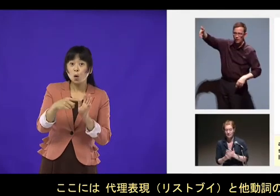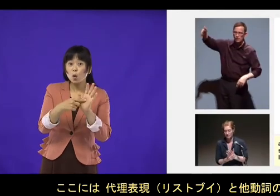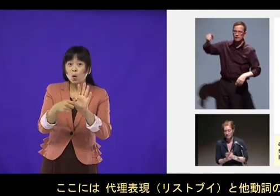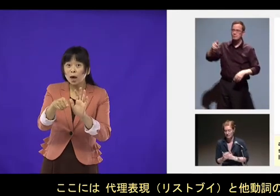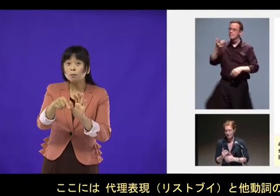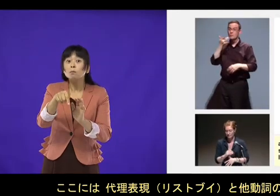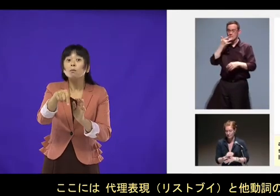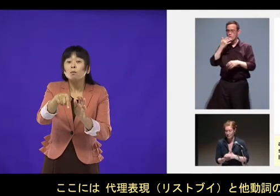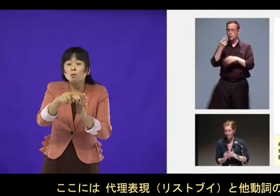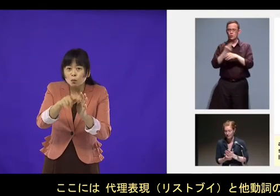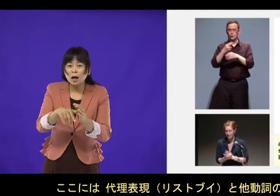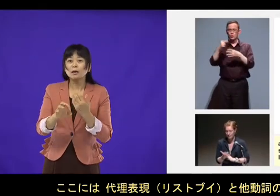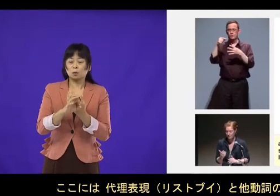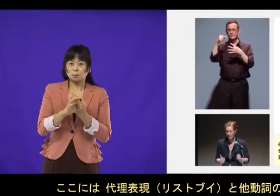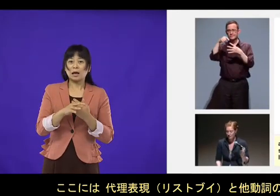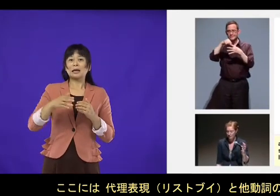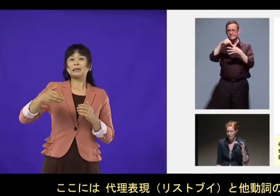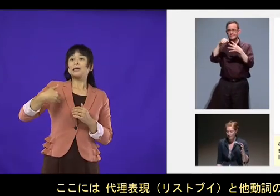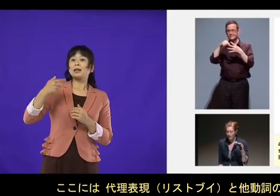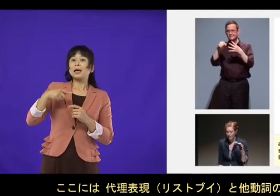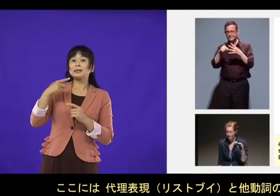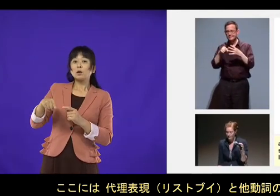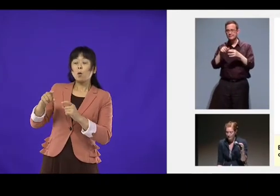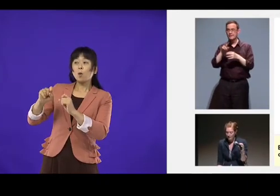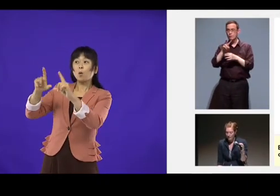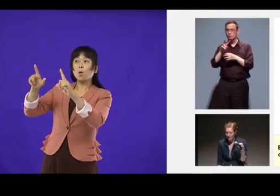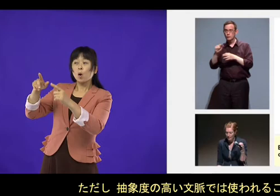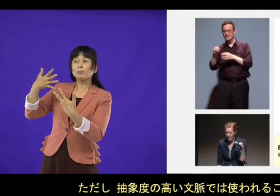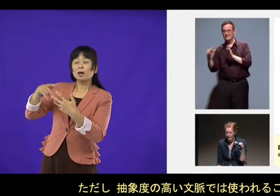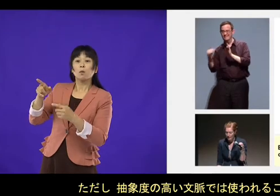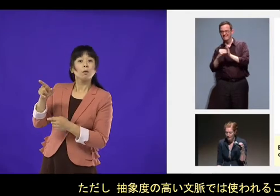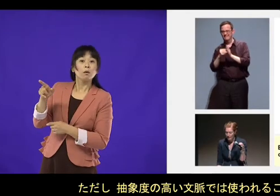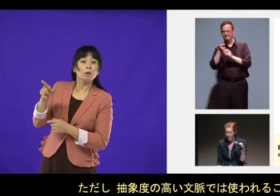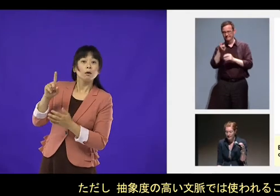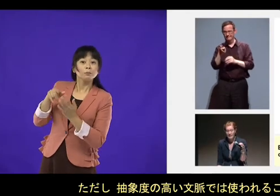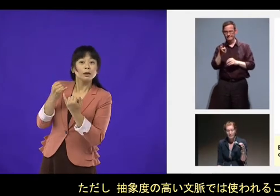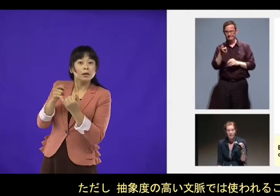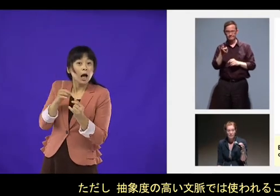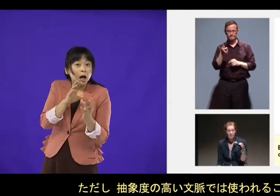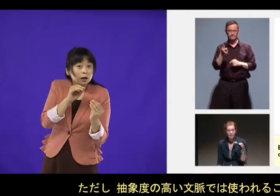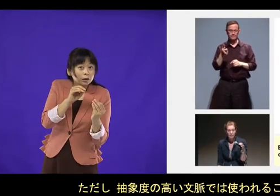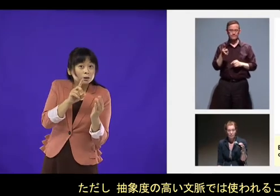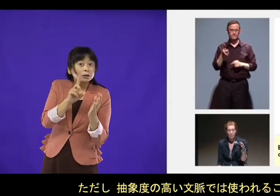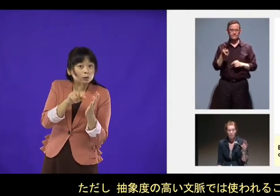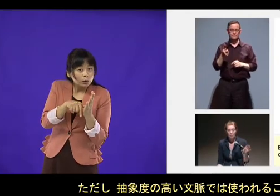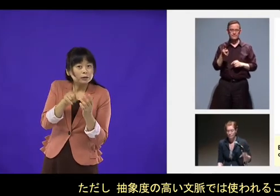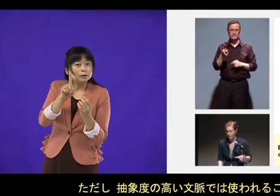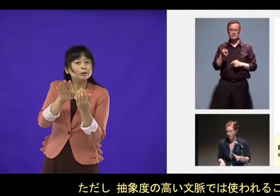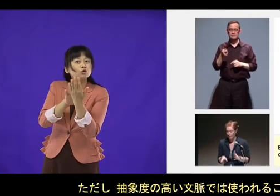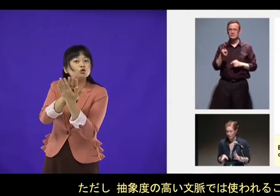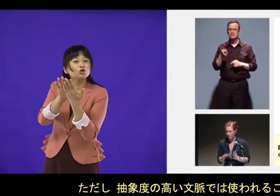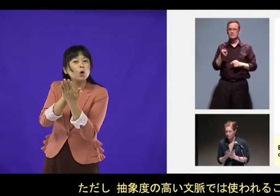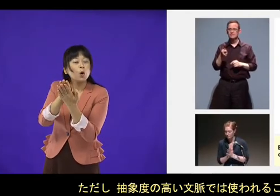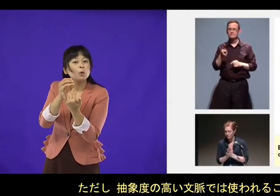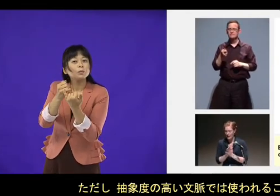and the transitive verb inflection. But then they can be used in more sort